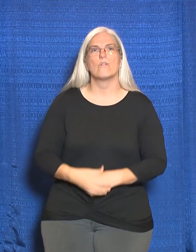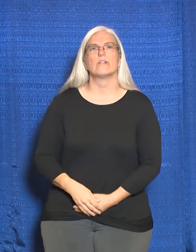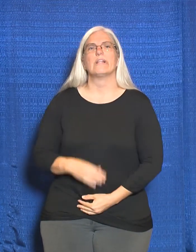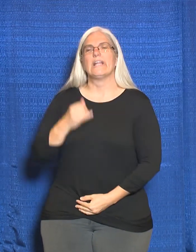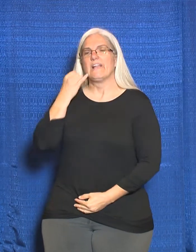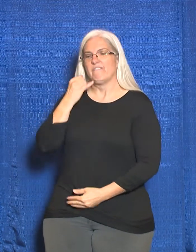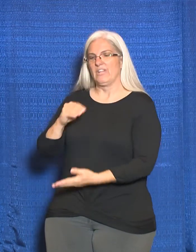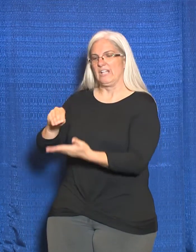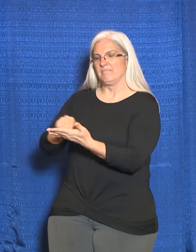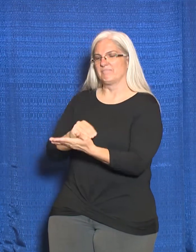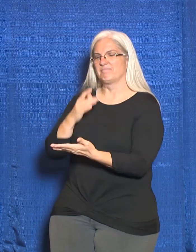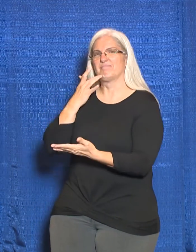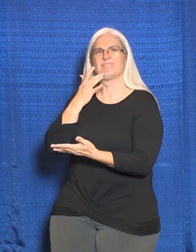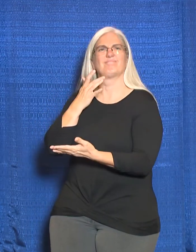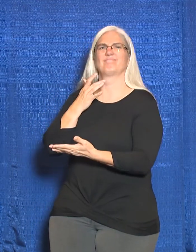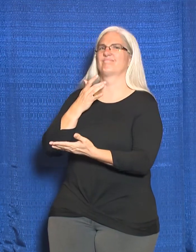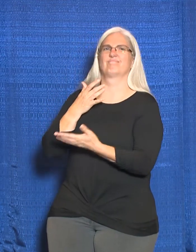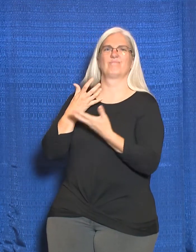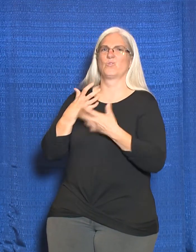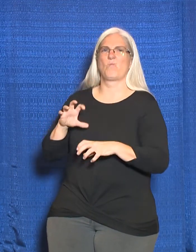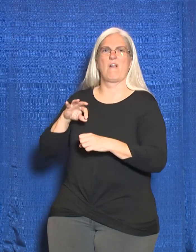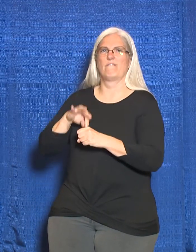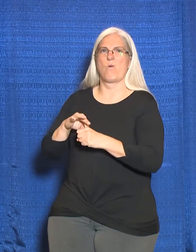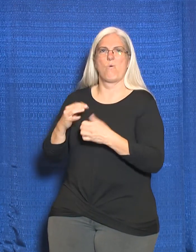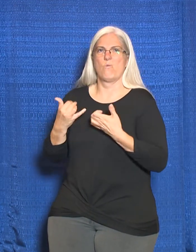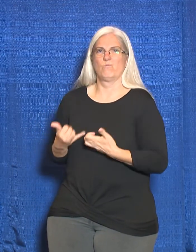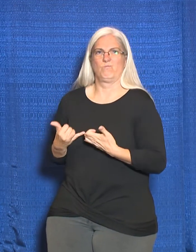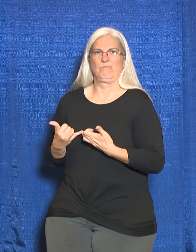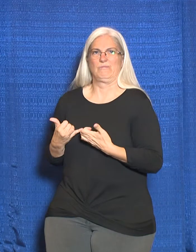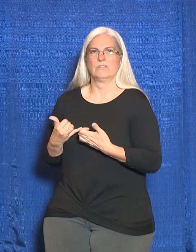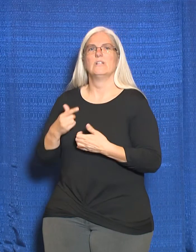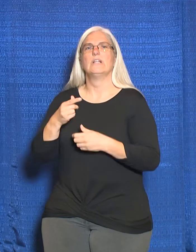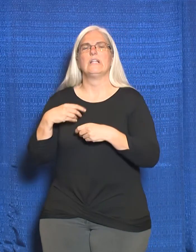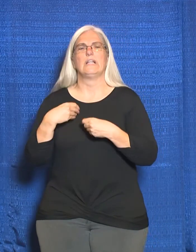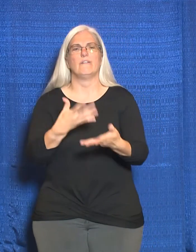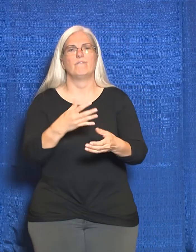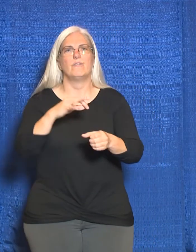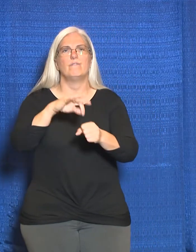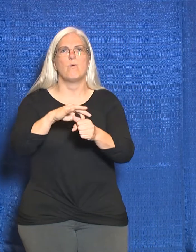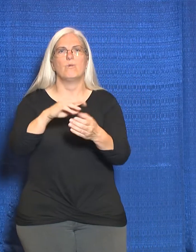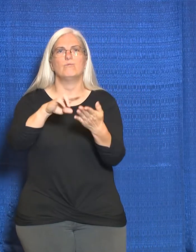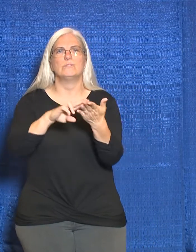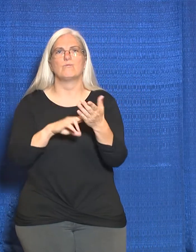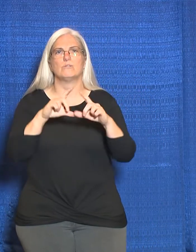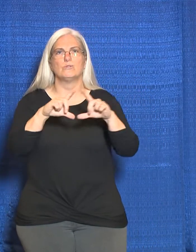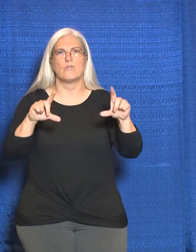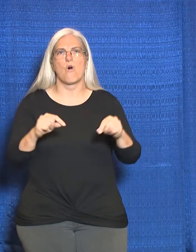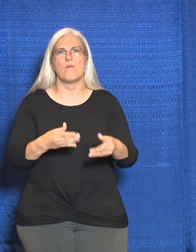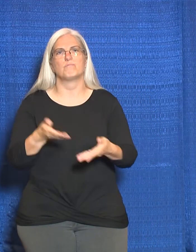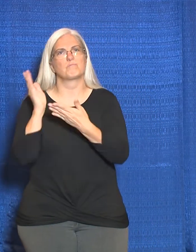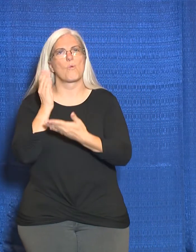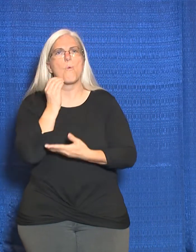If they indicate that they do not want to register at this time, let them take a VRC home.